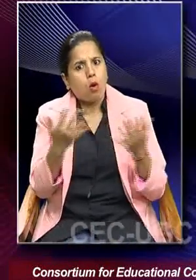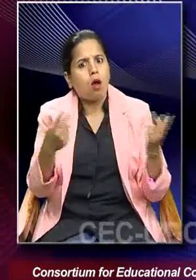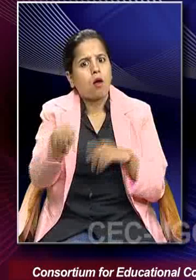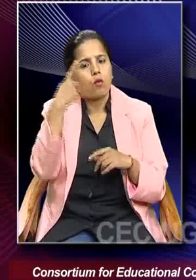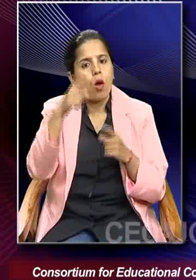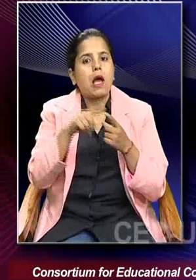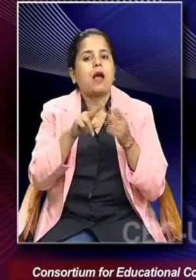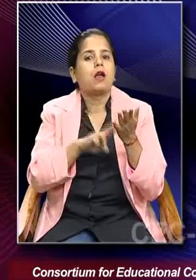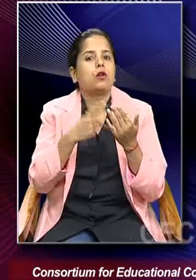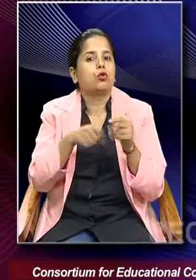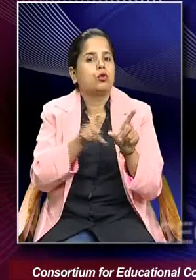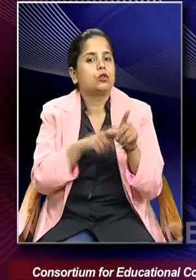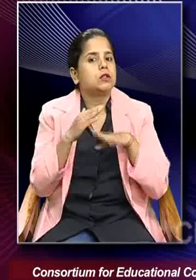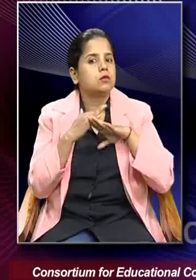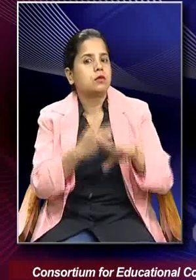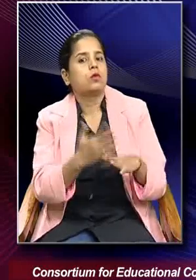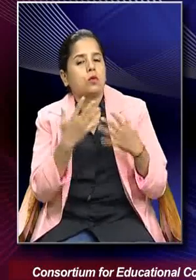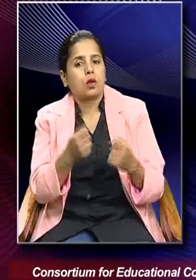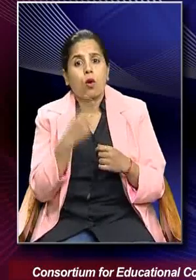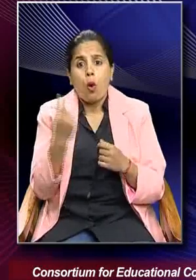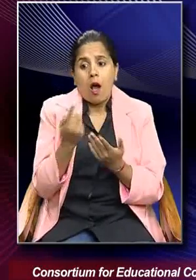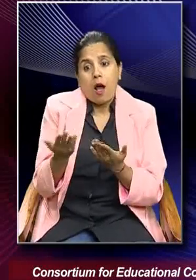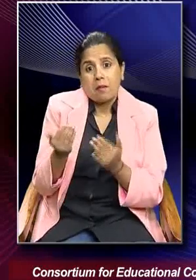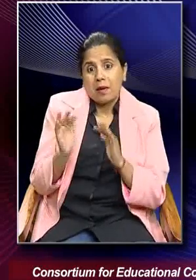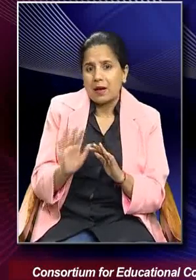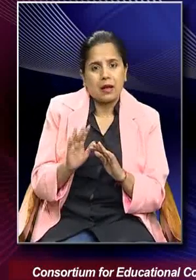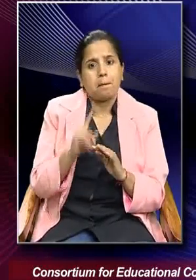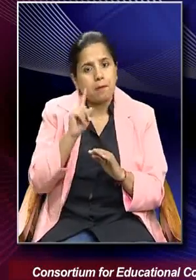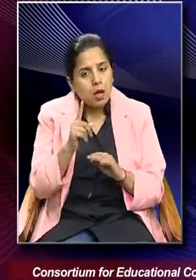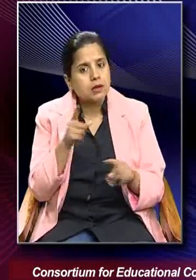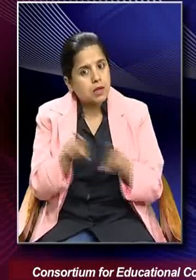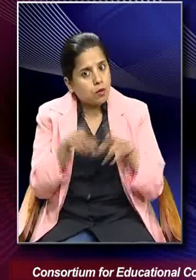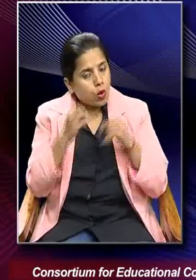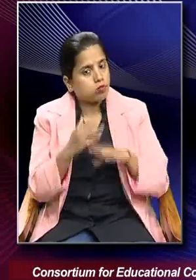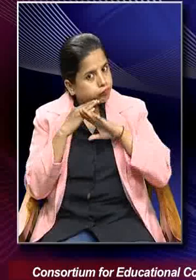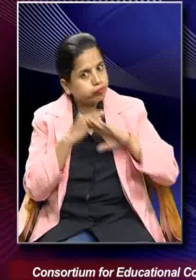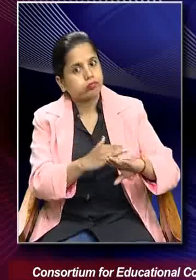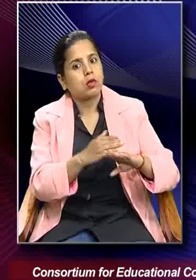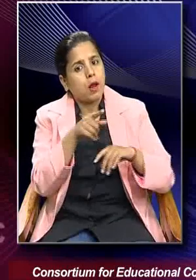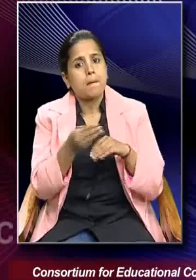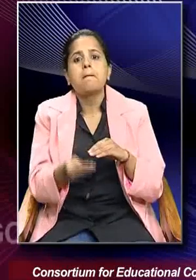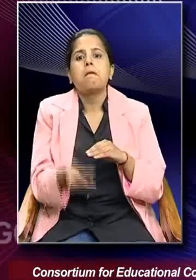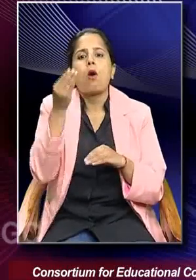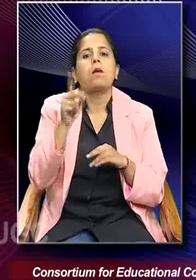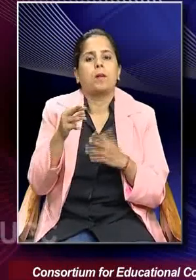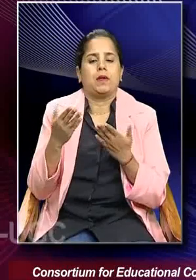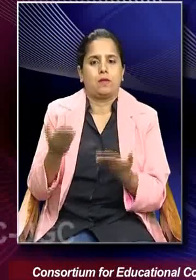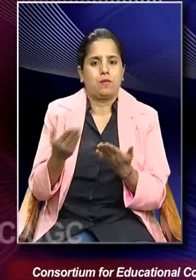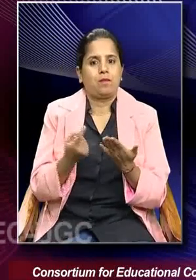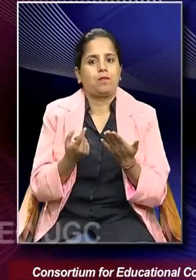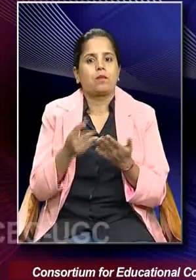energy security. It's just not the availability of energy. It is more to that. It